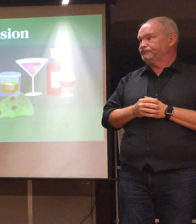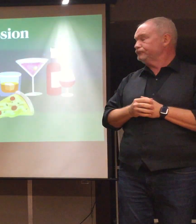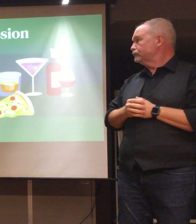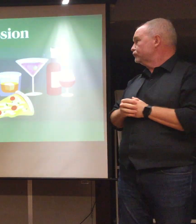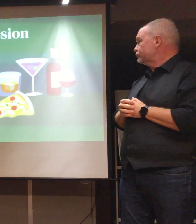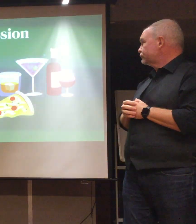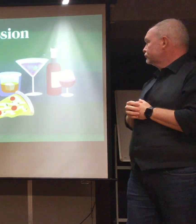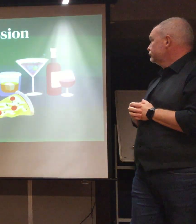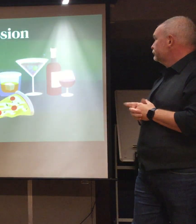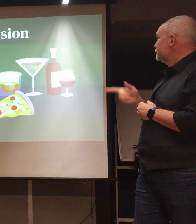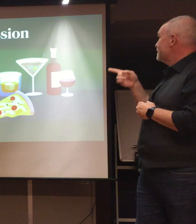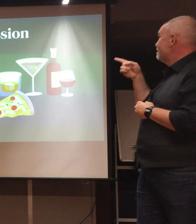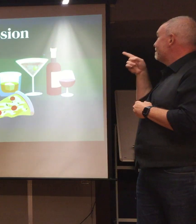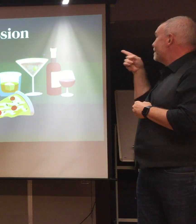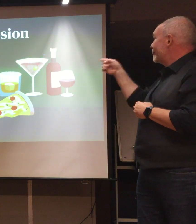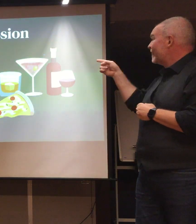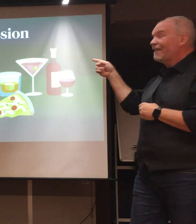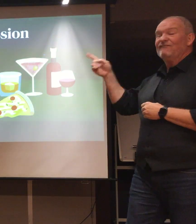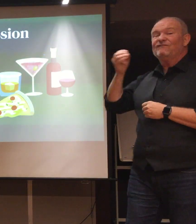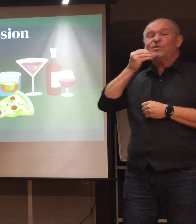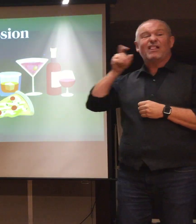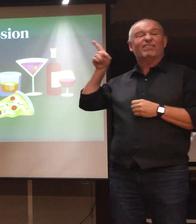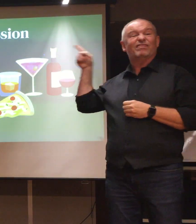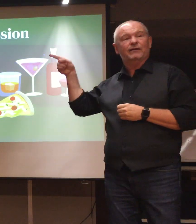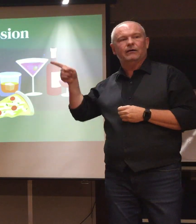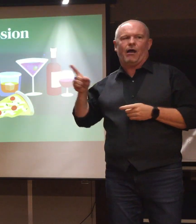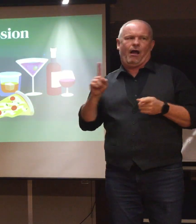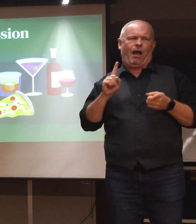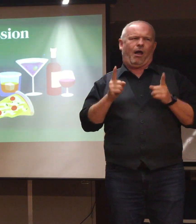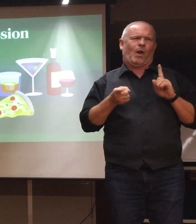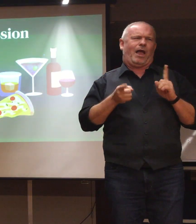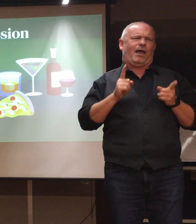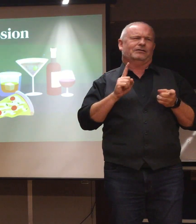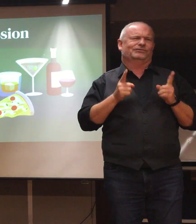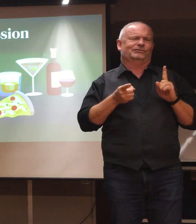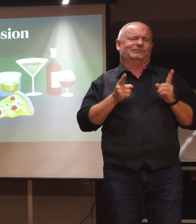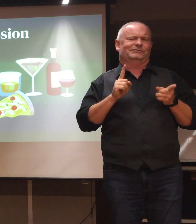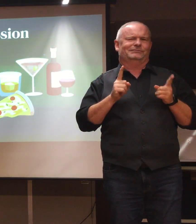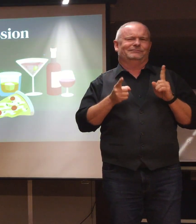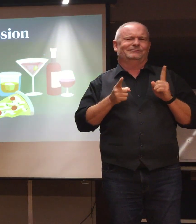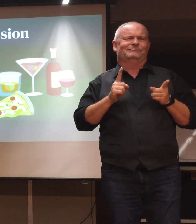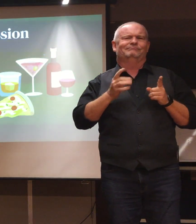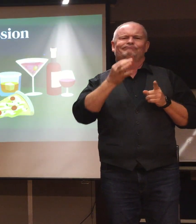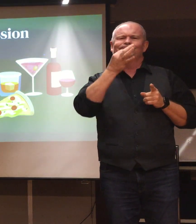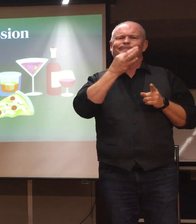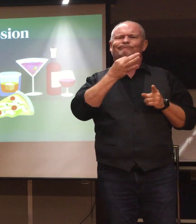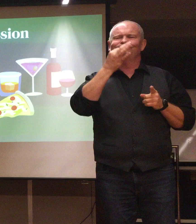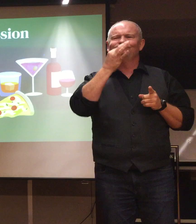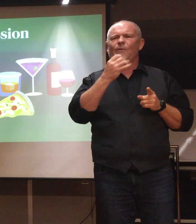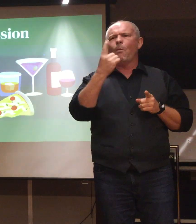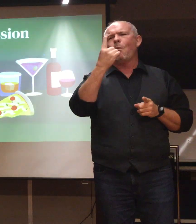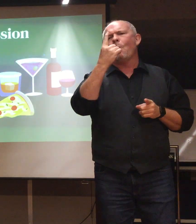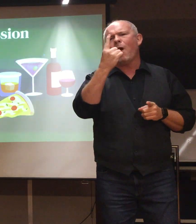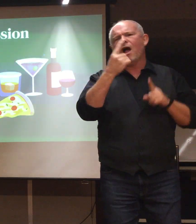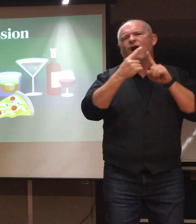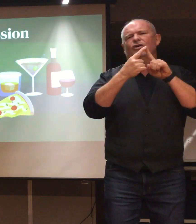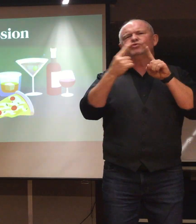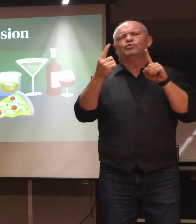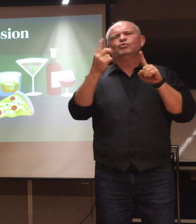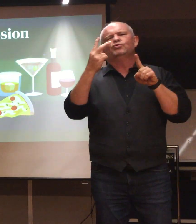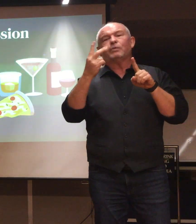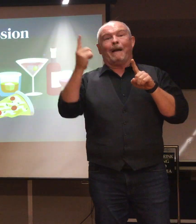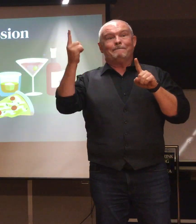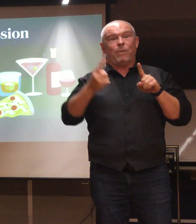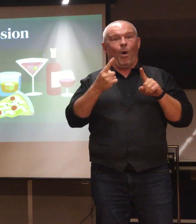Okay. So these foods here are on occasion. These will be about 1 to 2 times a